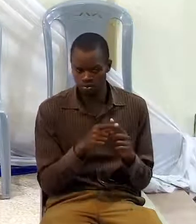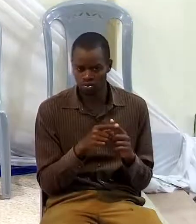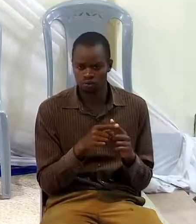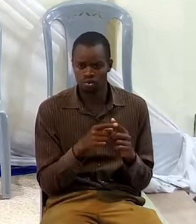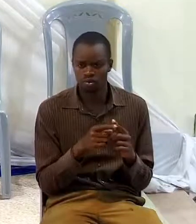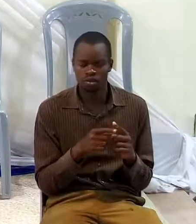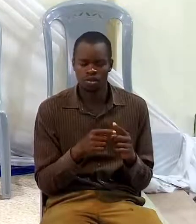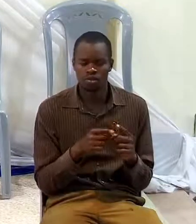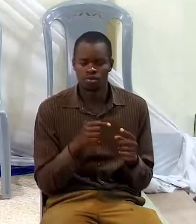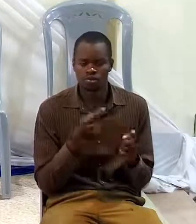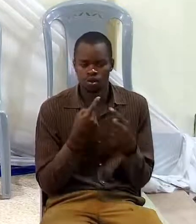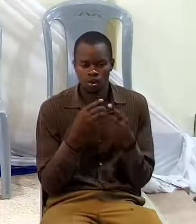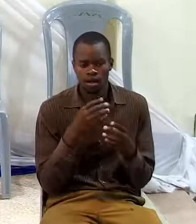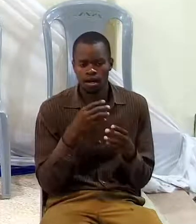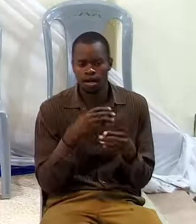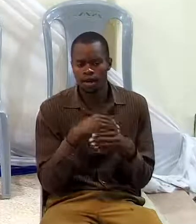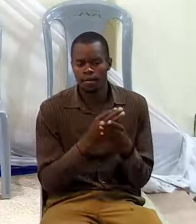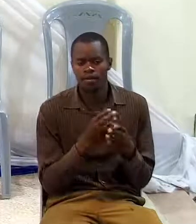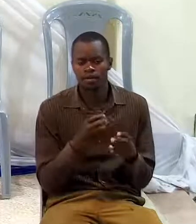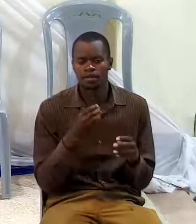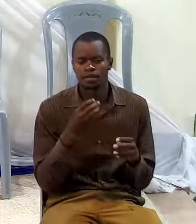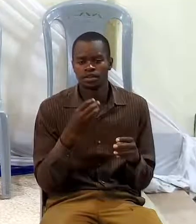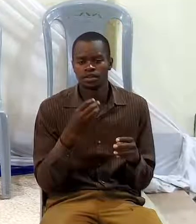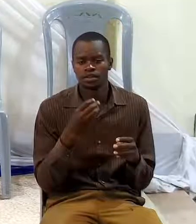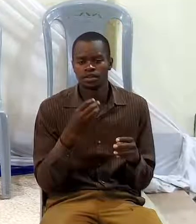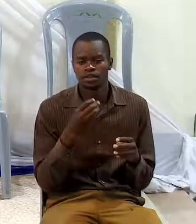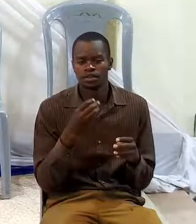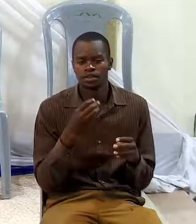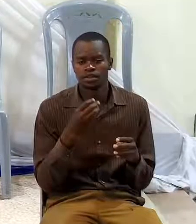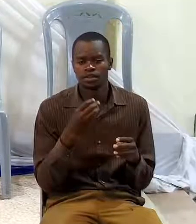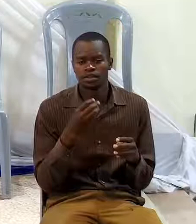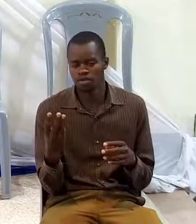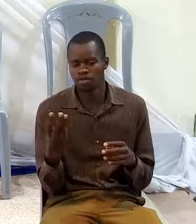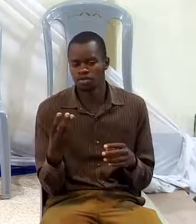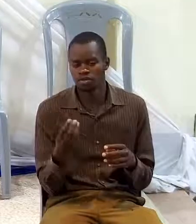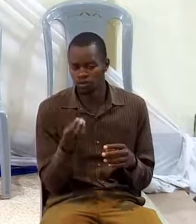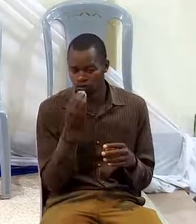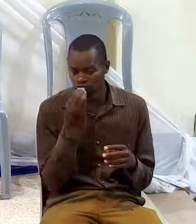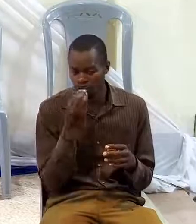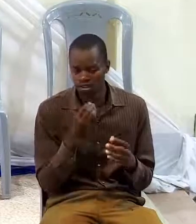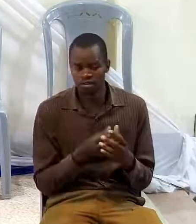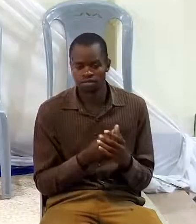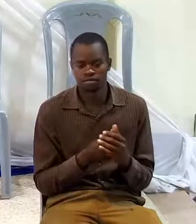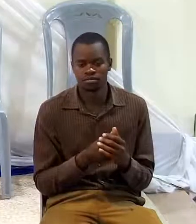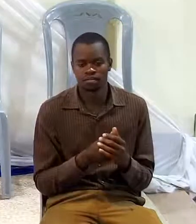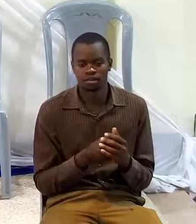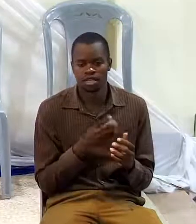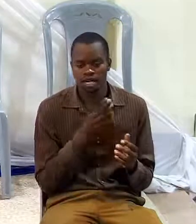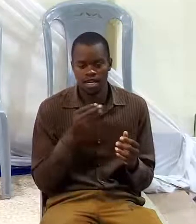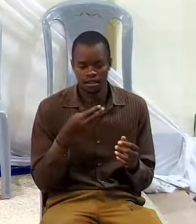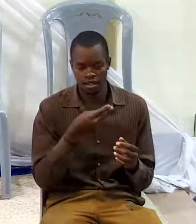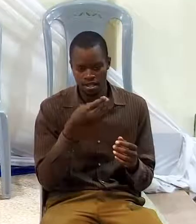eating, the W's of eating and the H of eating.